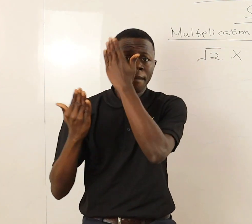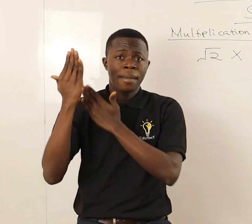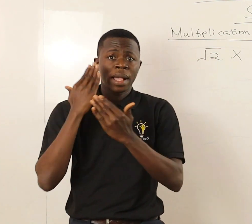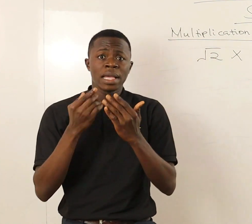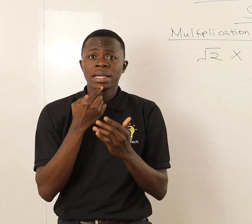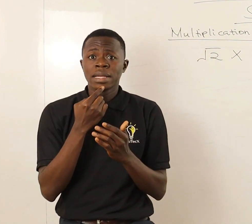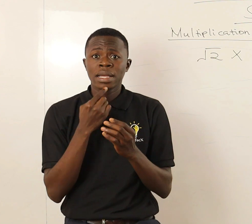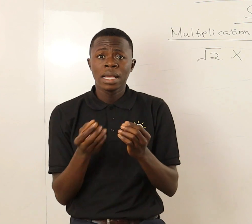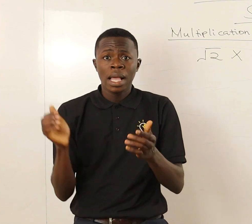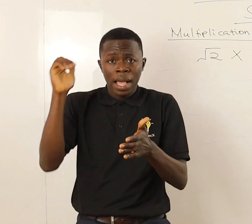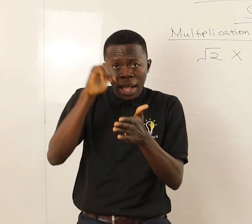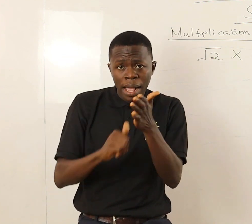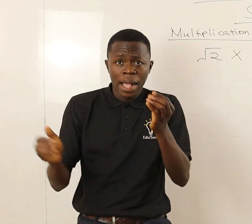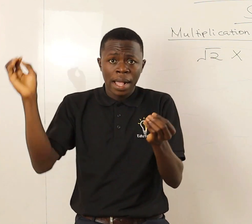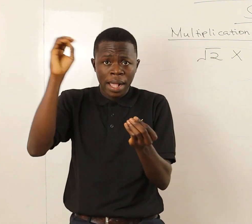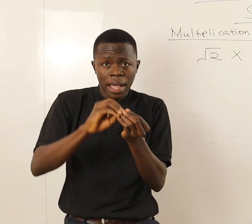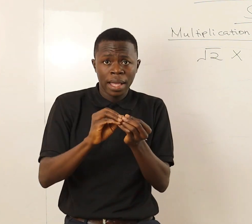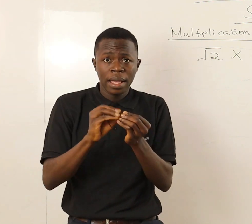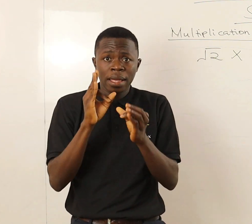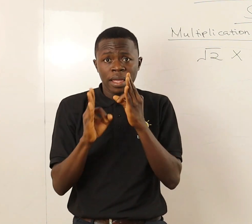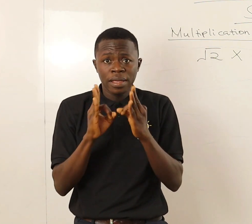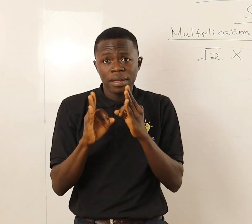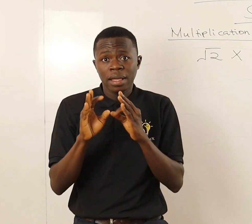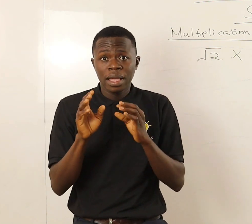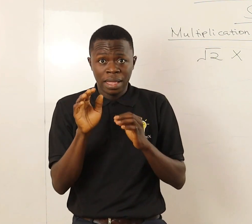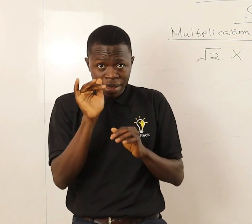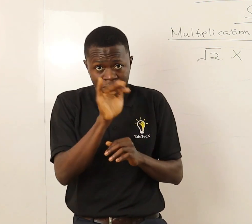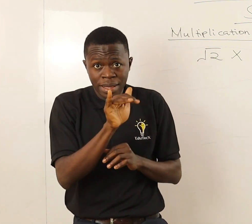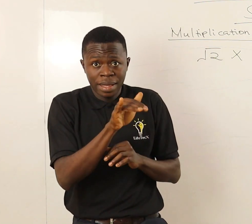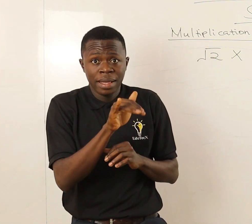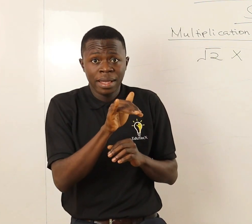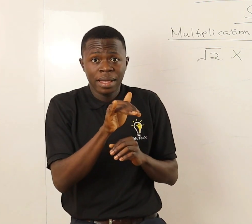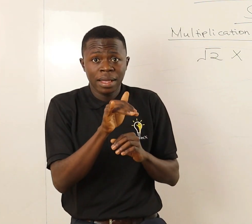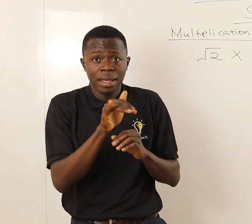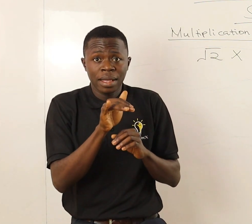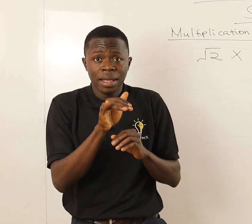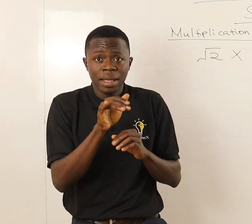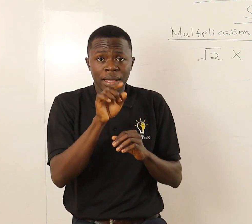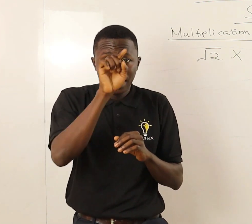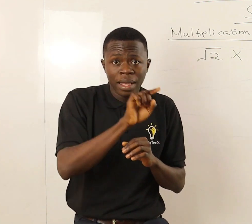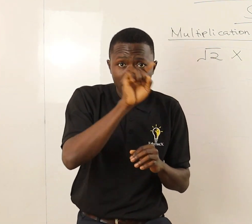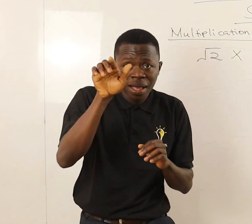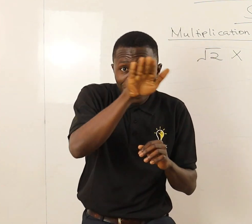So in the previous lesson, when we were talking about addition and subtraction, we said that you can only add or